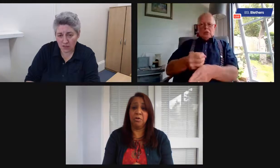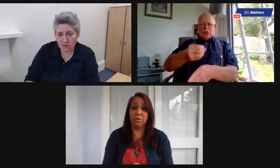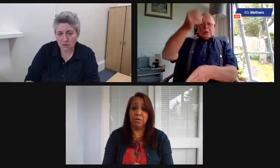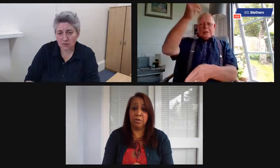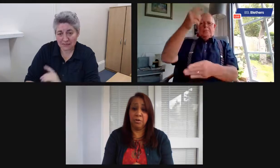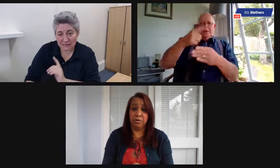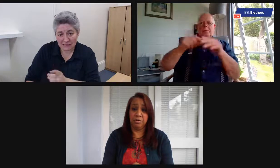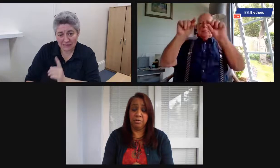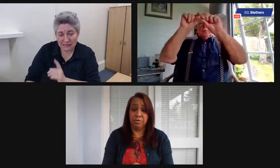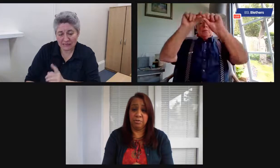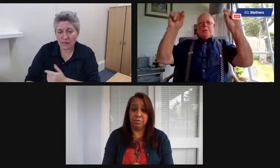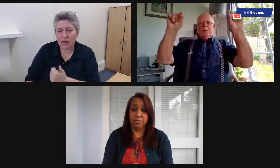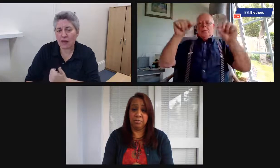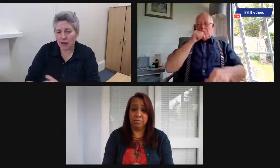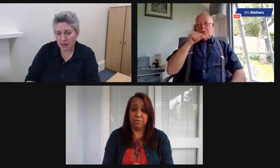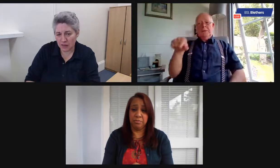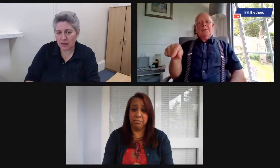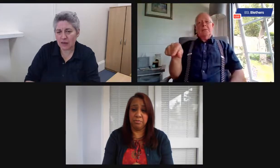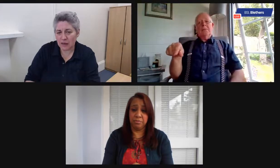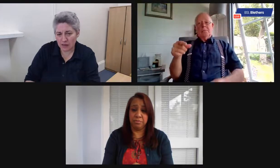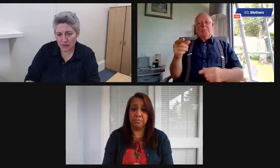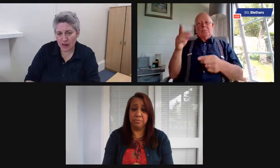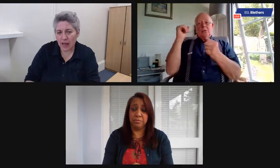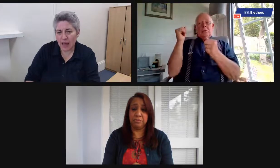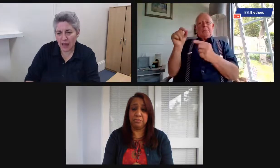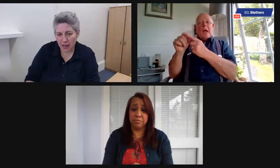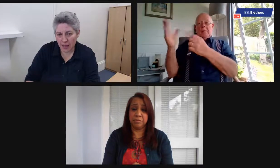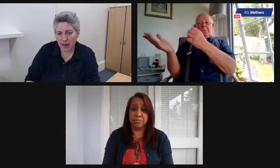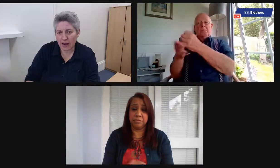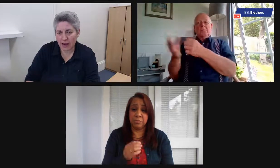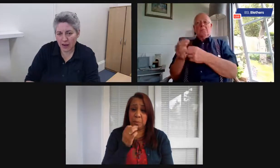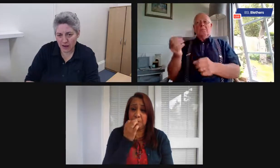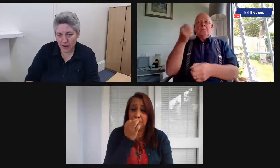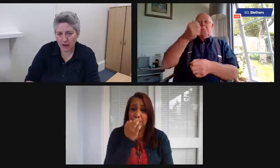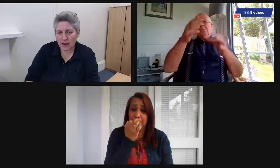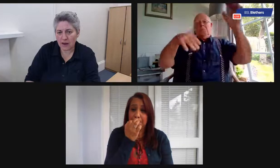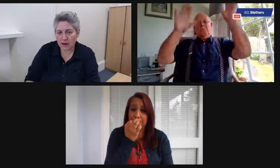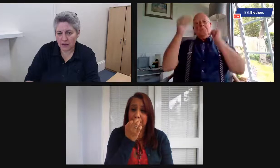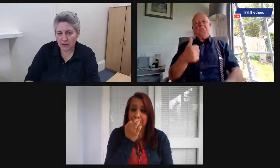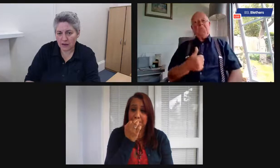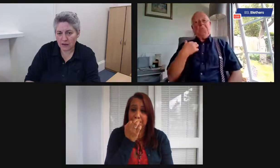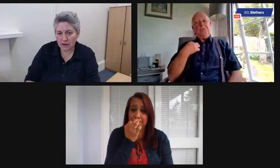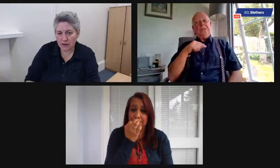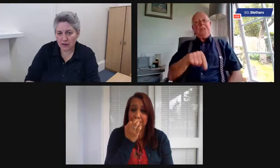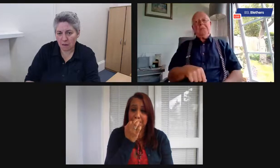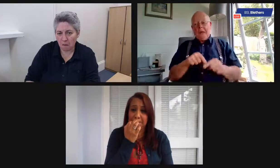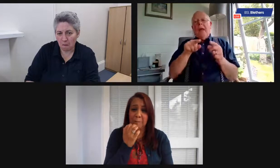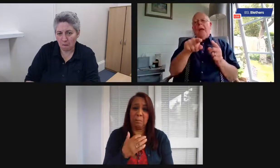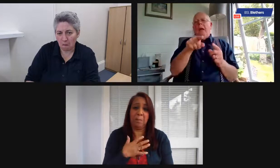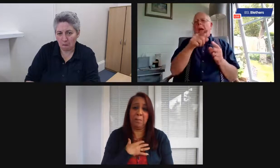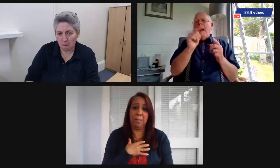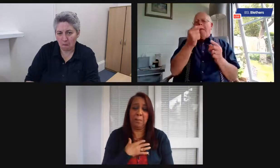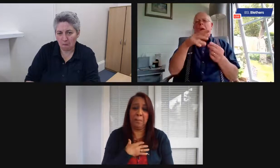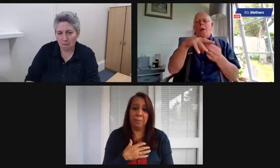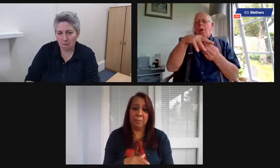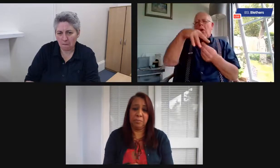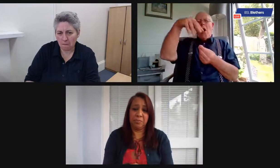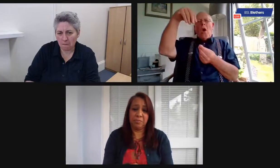they Ah. would make beautiful straight masts and beams, spars on the mast. So they were used